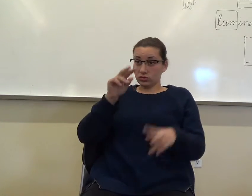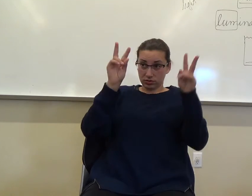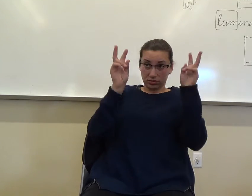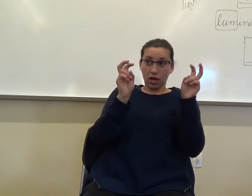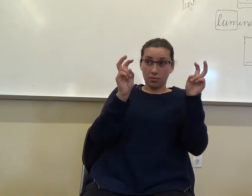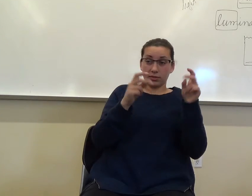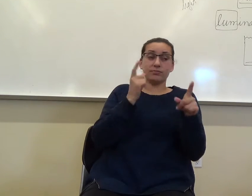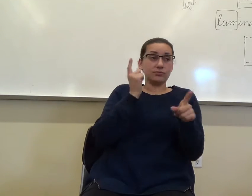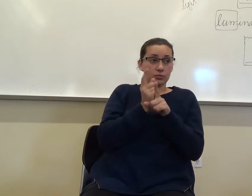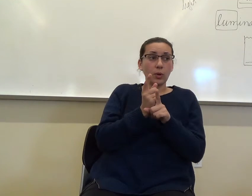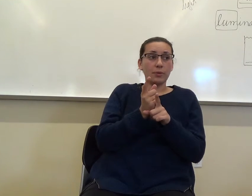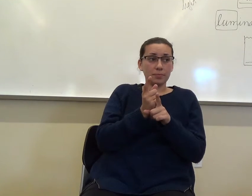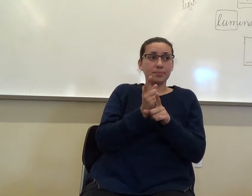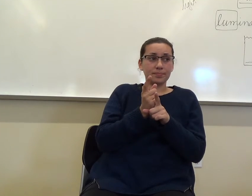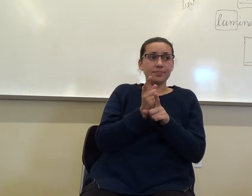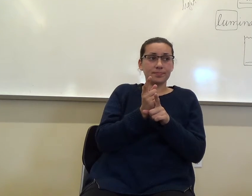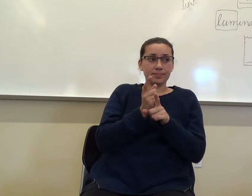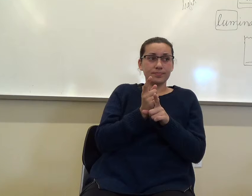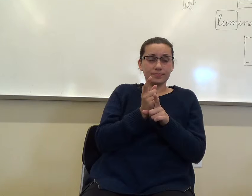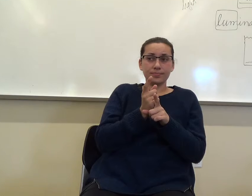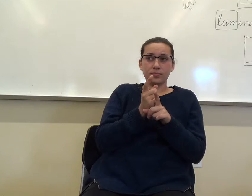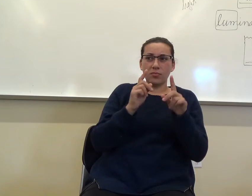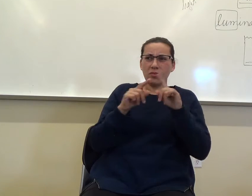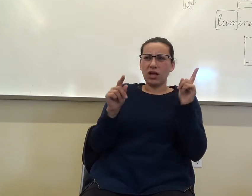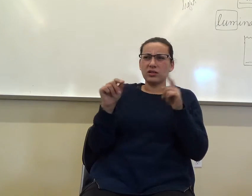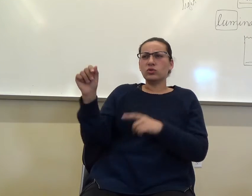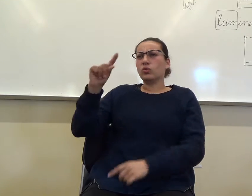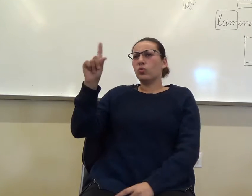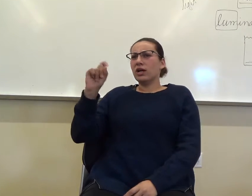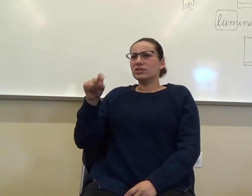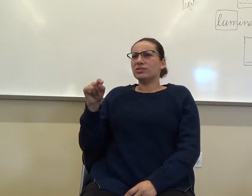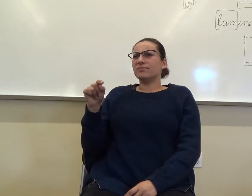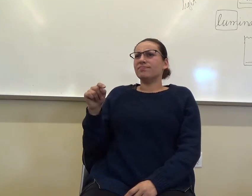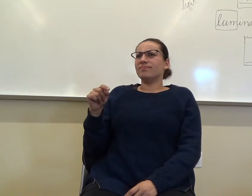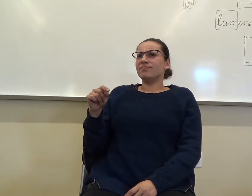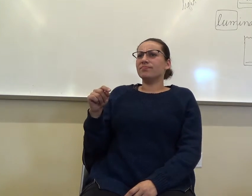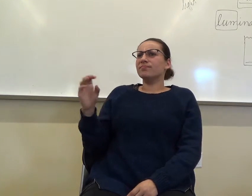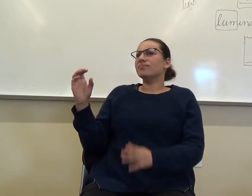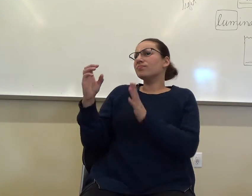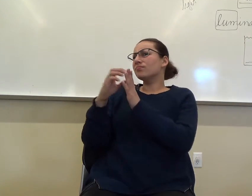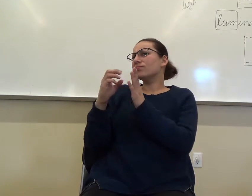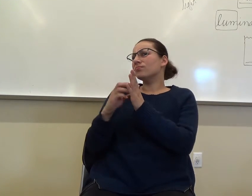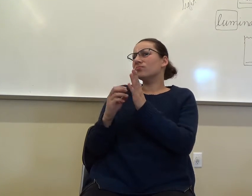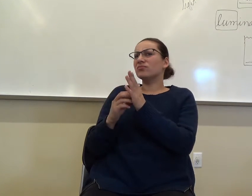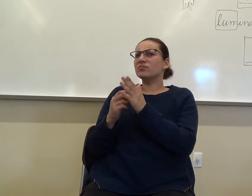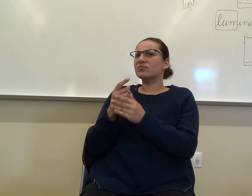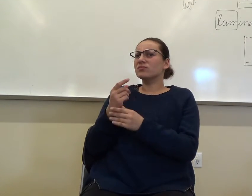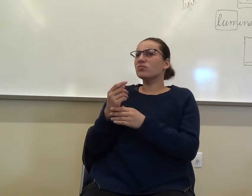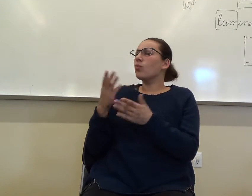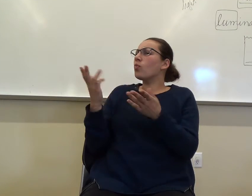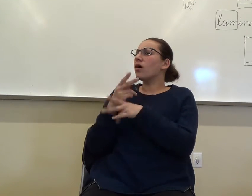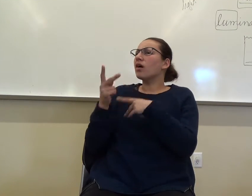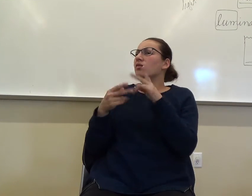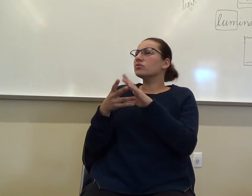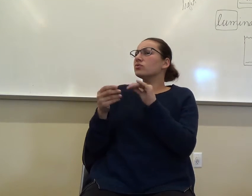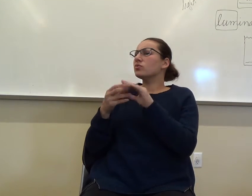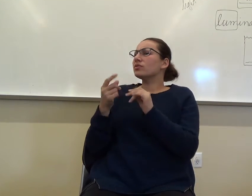correct, then your question is, what is the paragraph telling me about these two people?